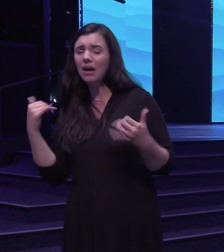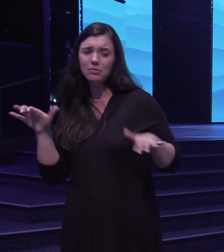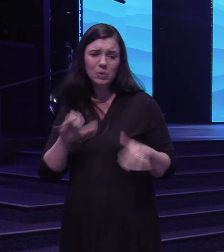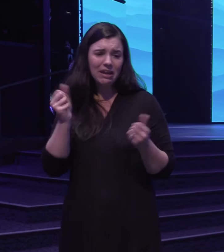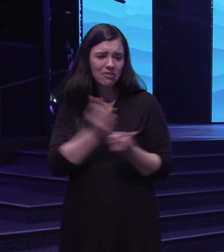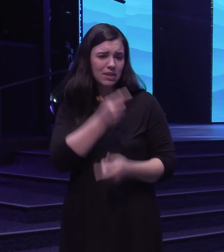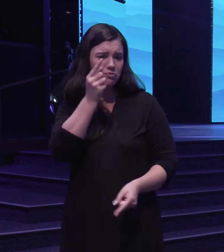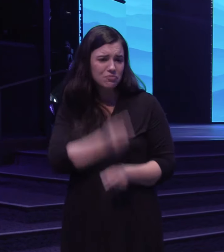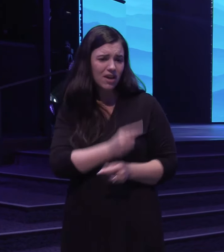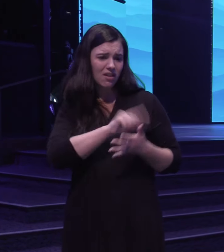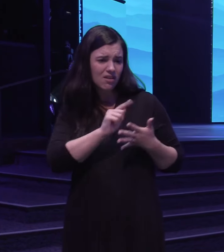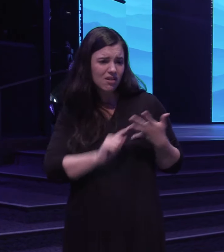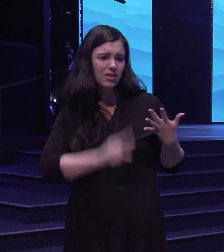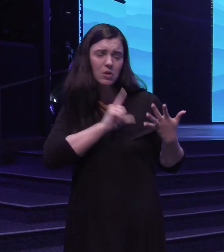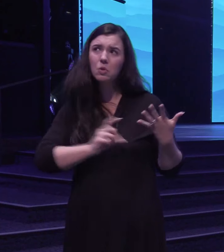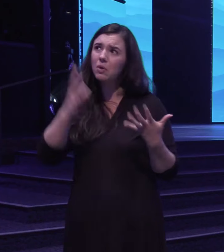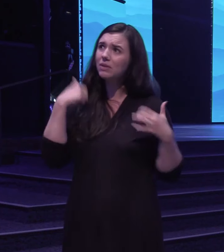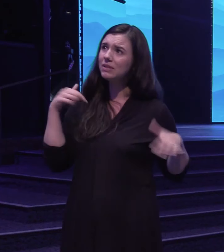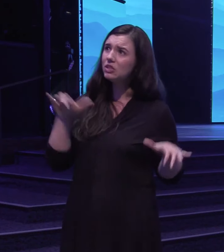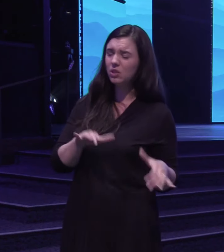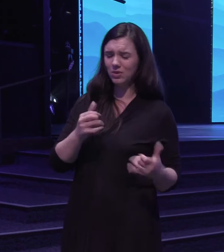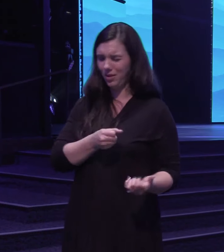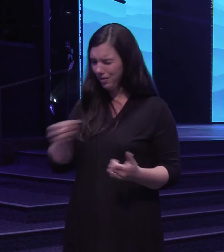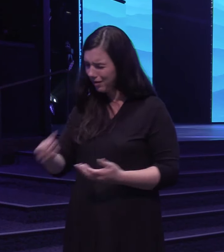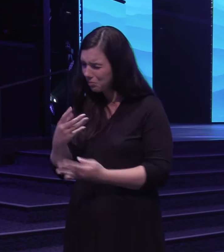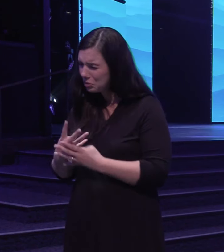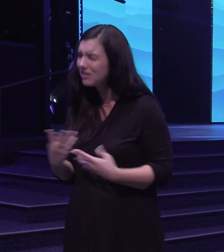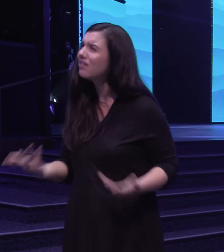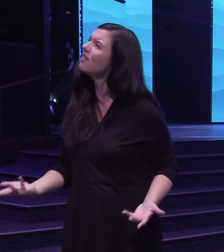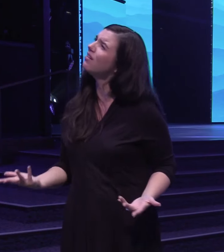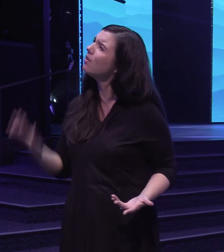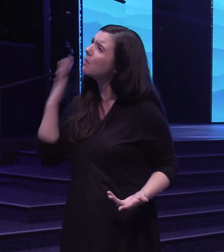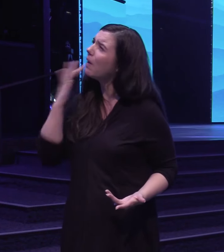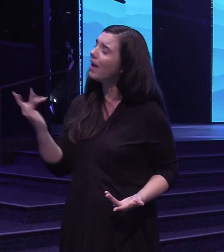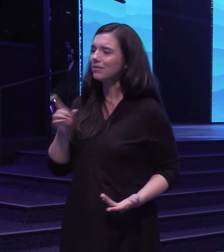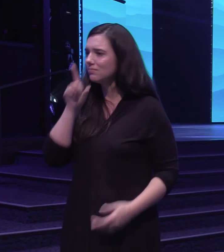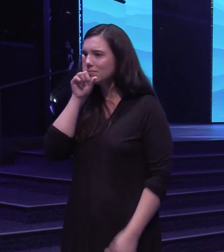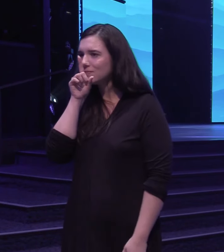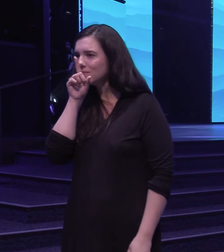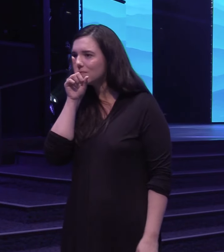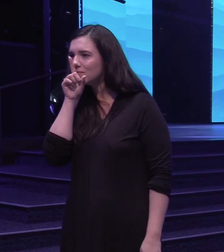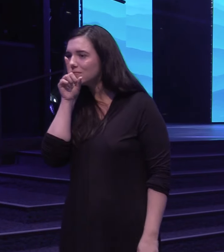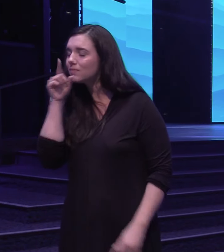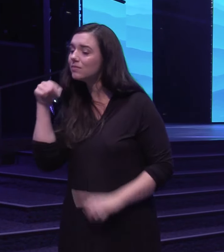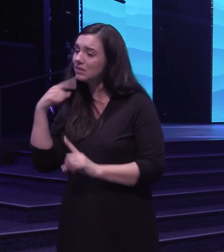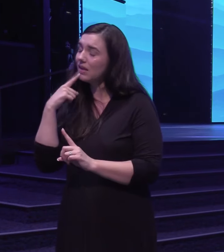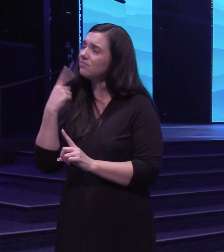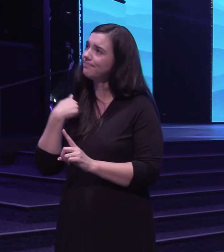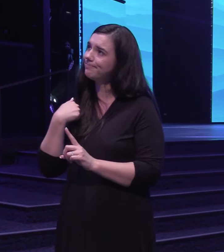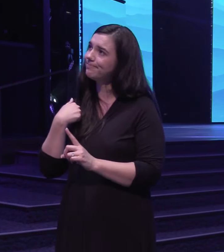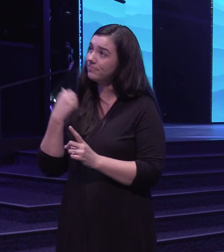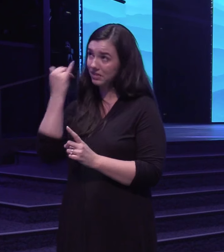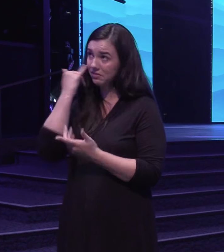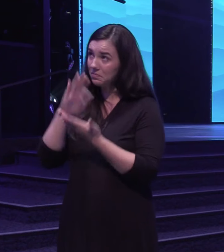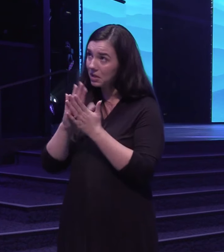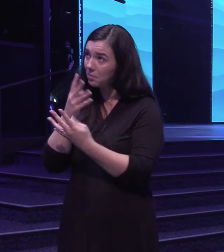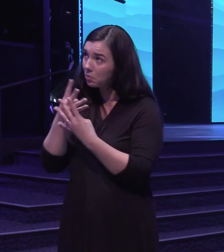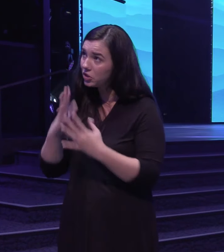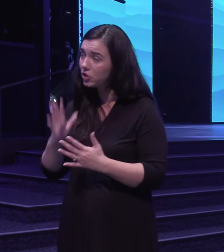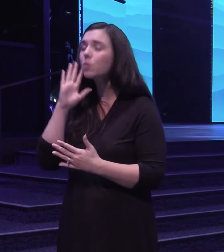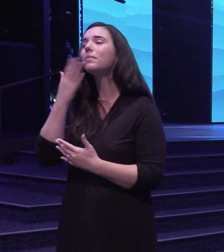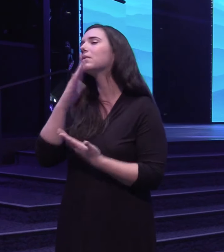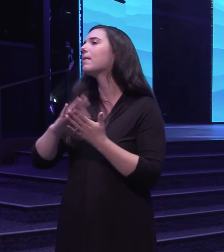all the things the Lord wants me to do, and I end up in prison." He says, "If I'm going to be a prisoner, I'll be the best prisoner